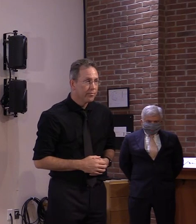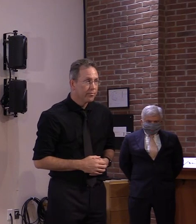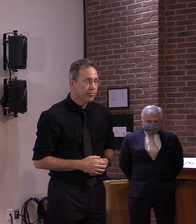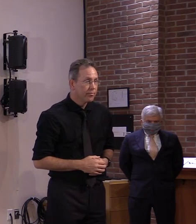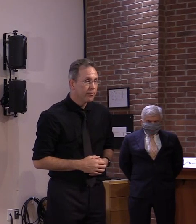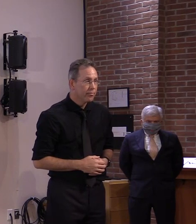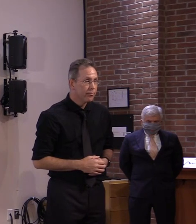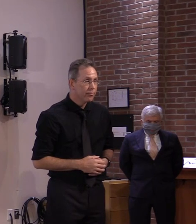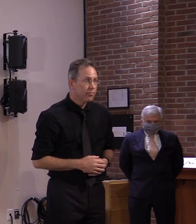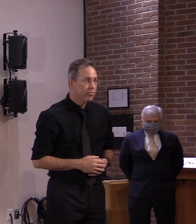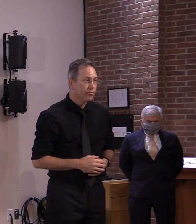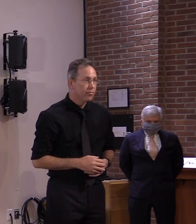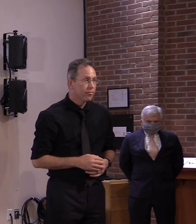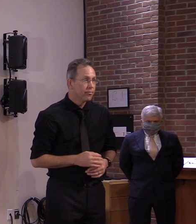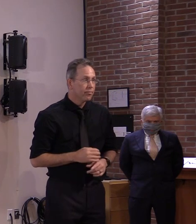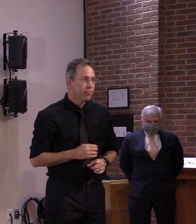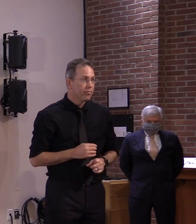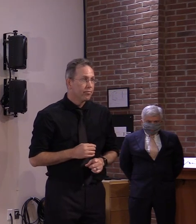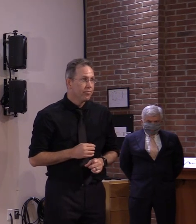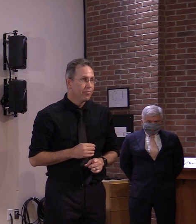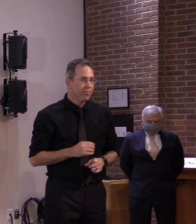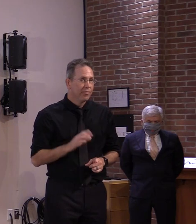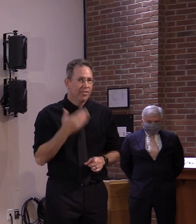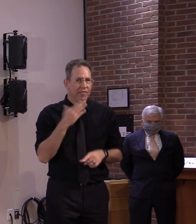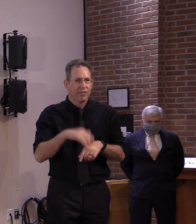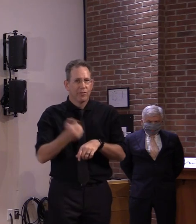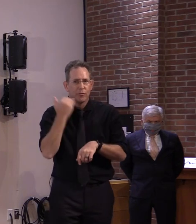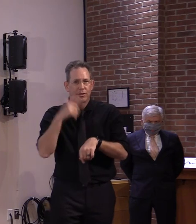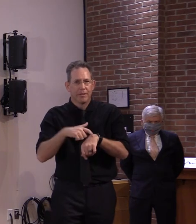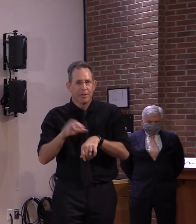Sorry to take up so much time, and thank you all. Thank you.